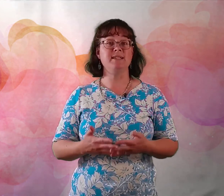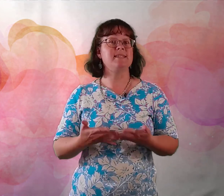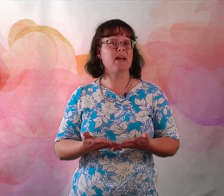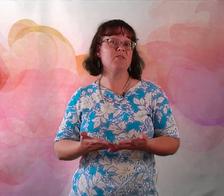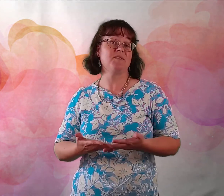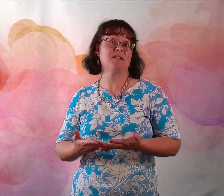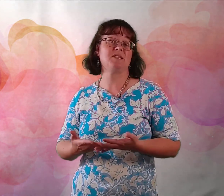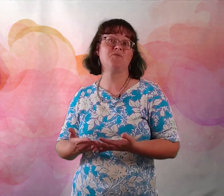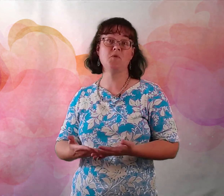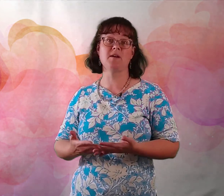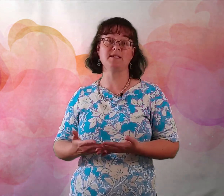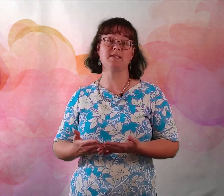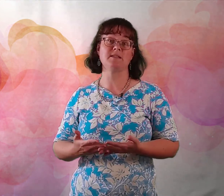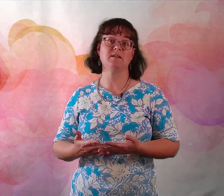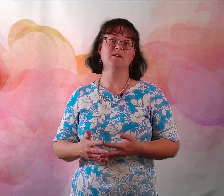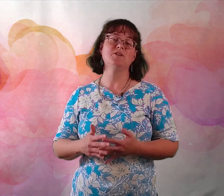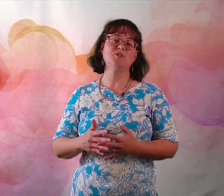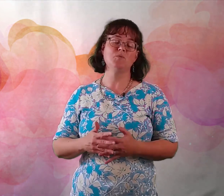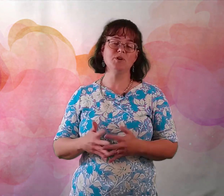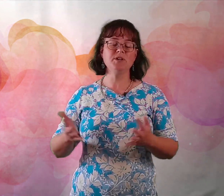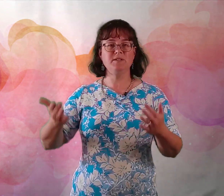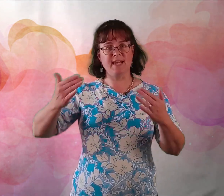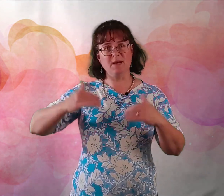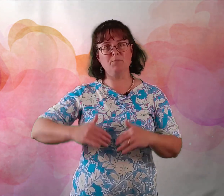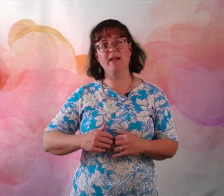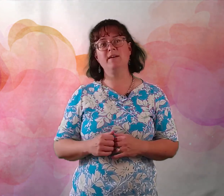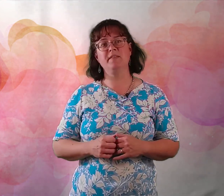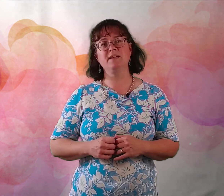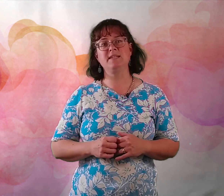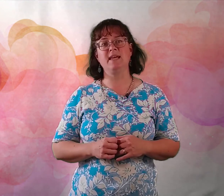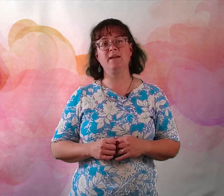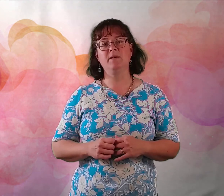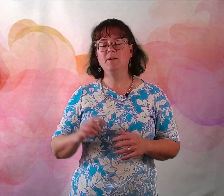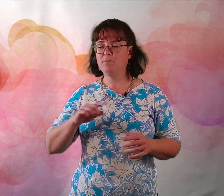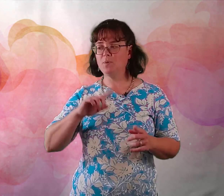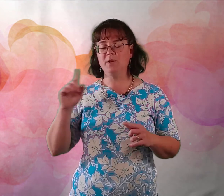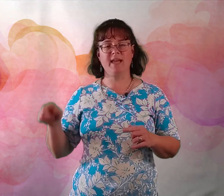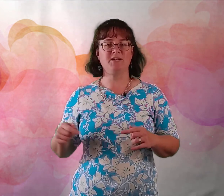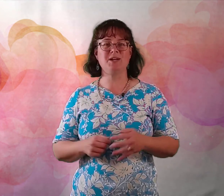and sacrificed for us. So we're going to take a break on that day, but we'll catch